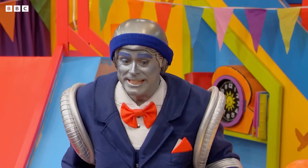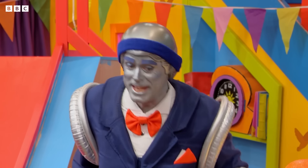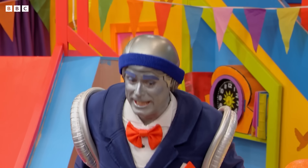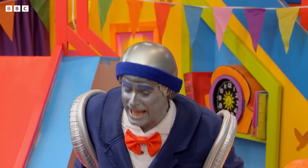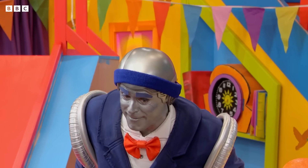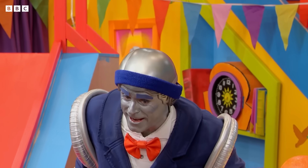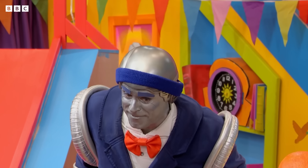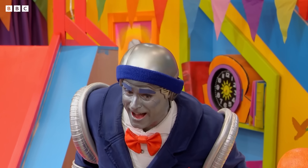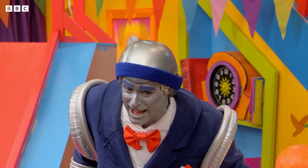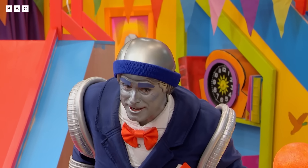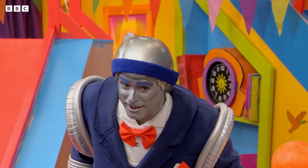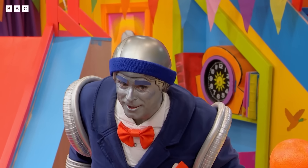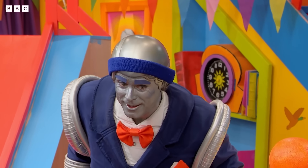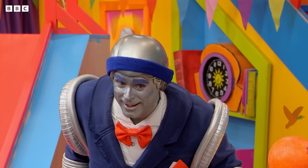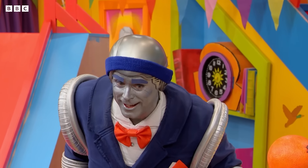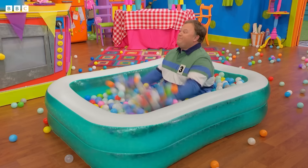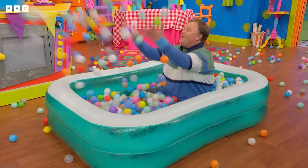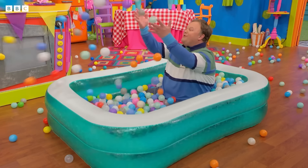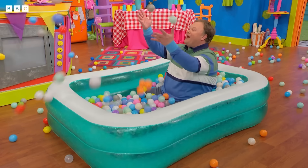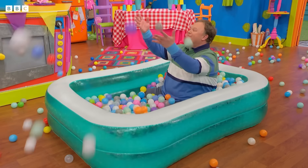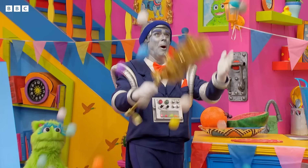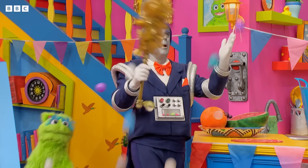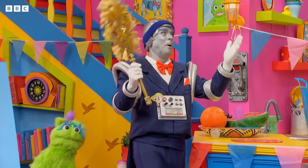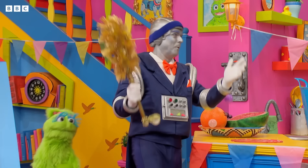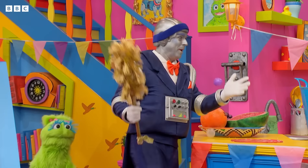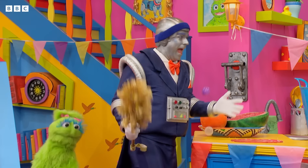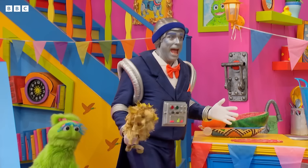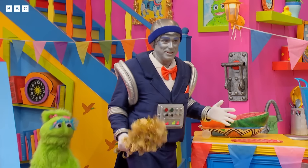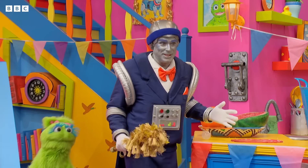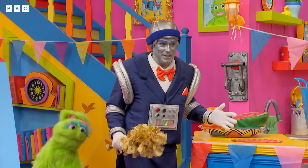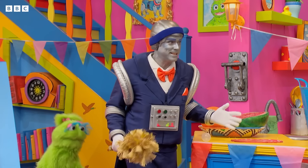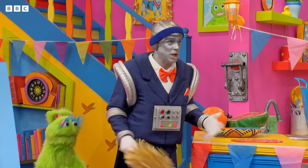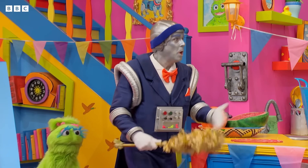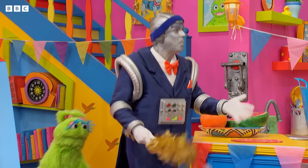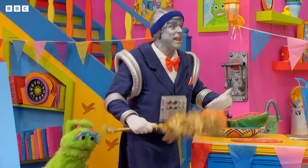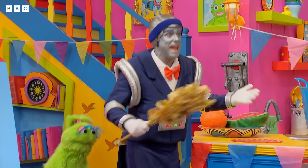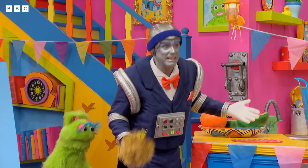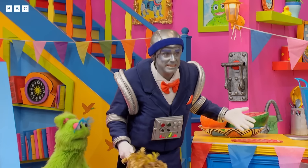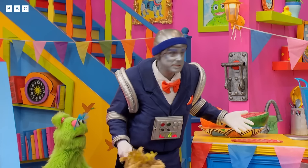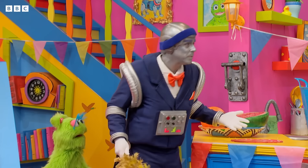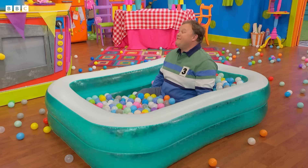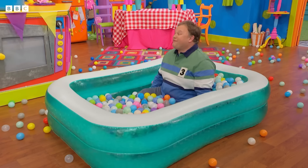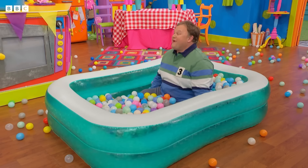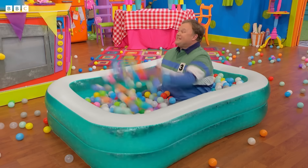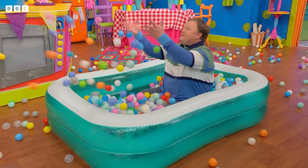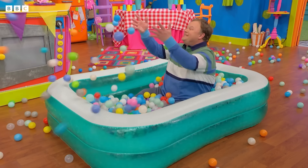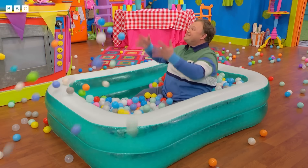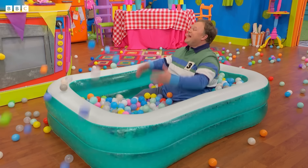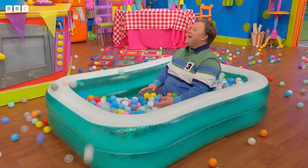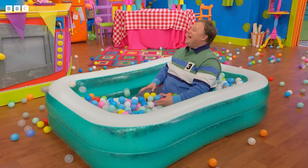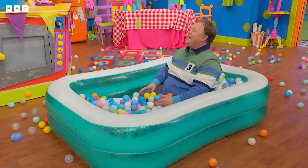Still having fun? Having a ball, Robert. Excellent, sir. Where next? The refreshment